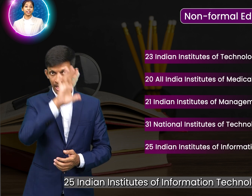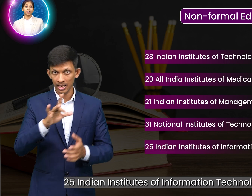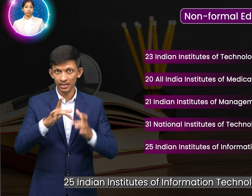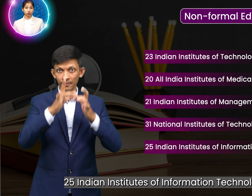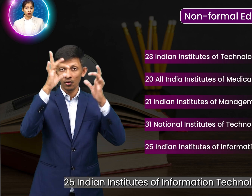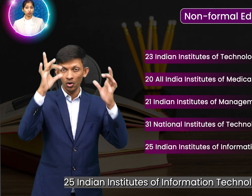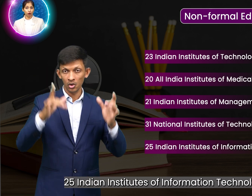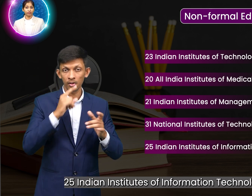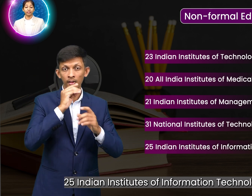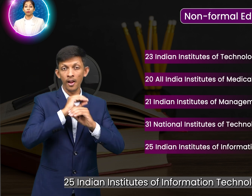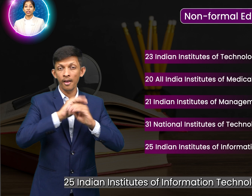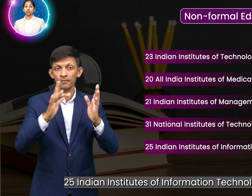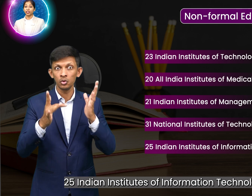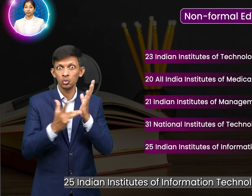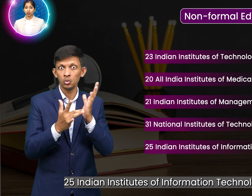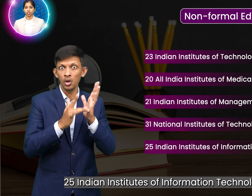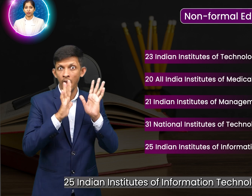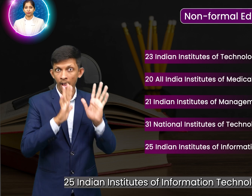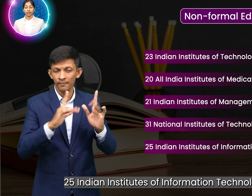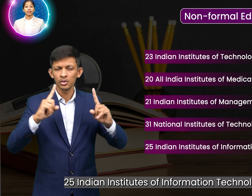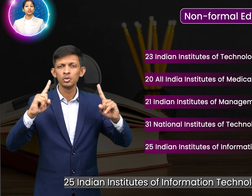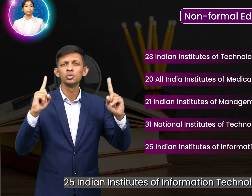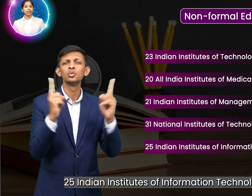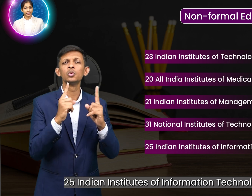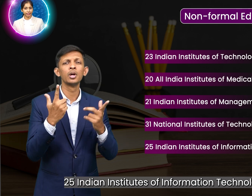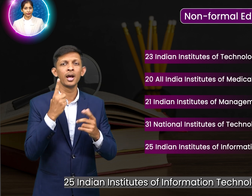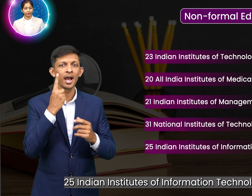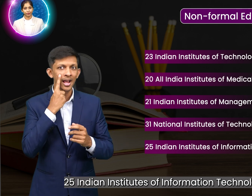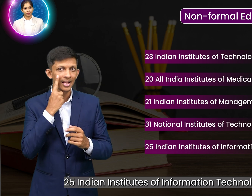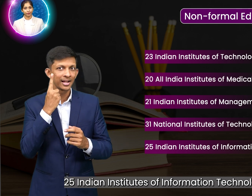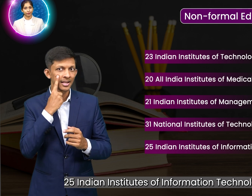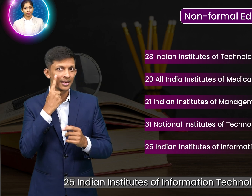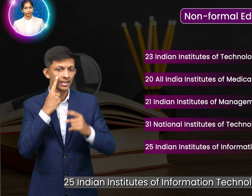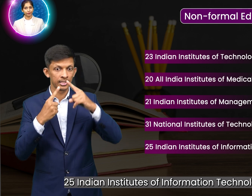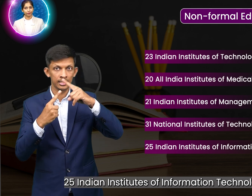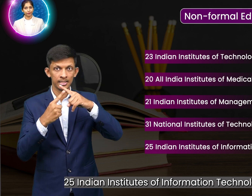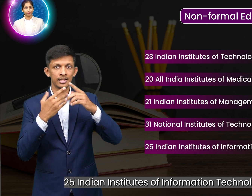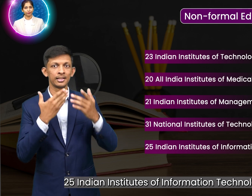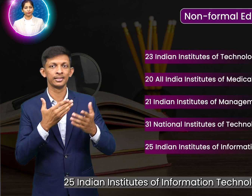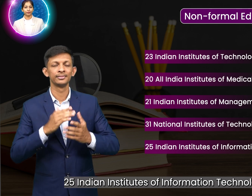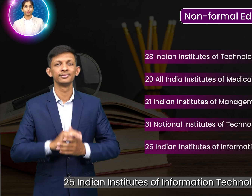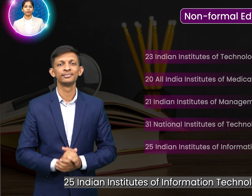25 Indian Institutes of Information Technology (IIIT),